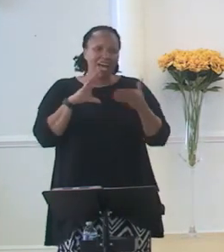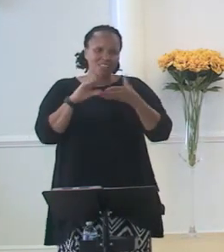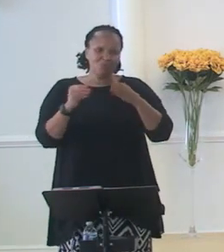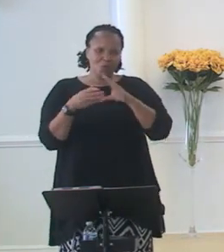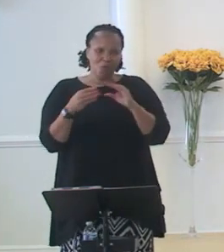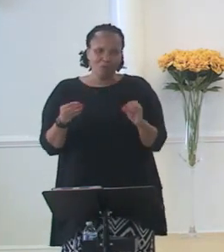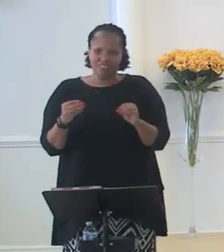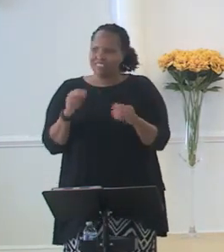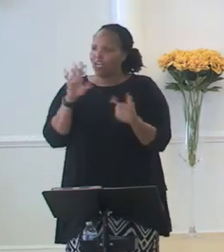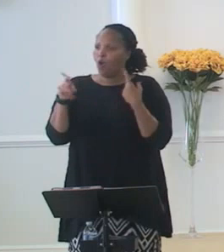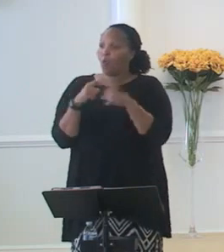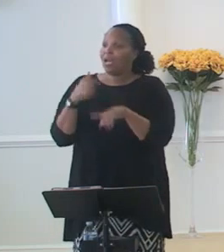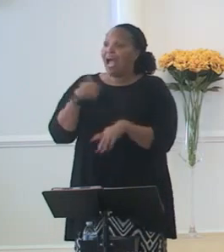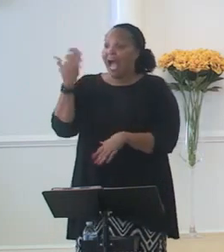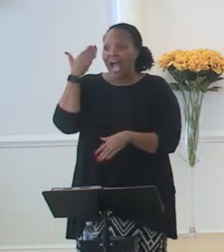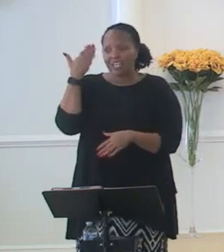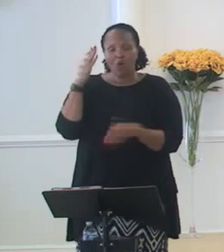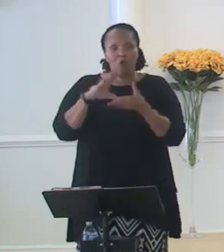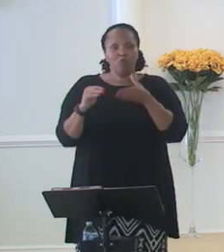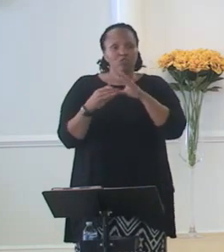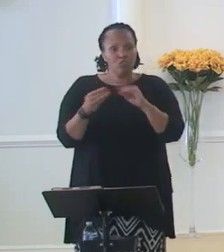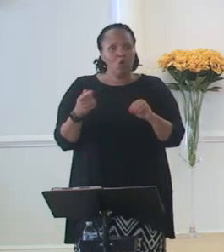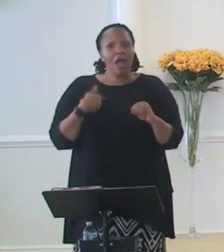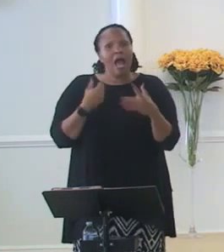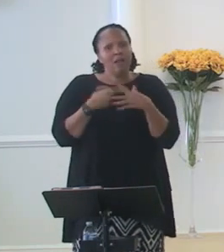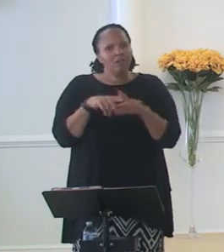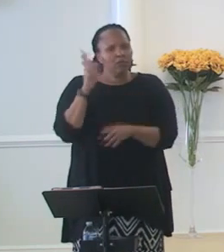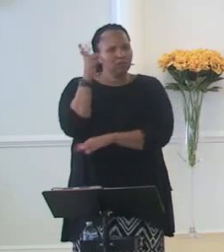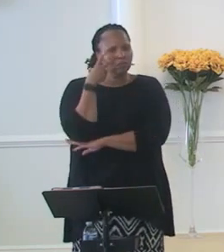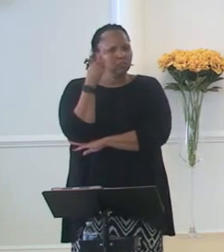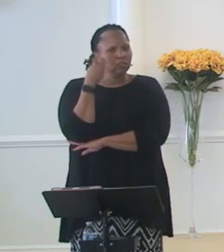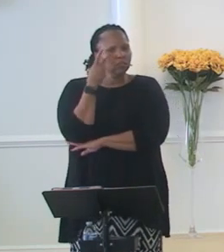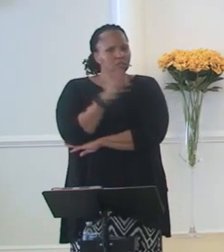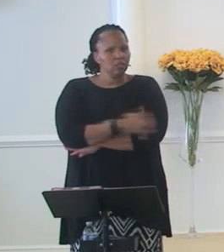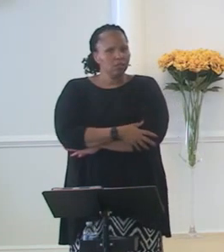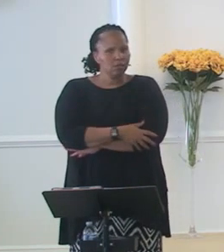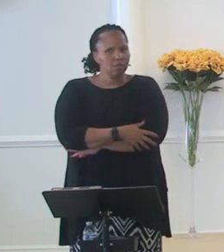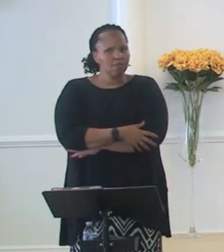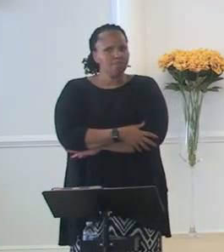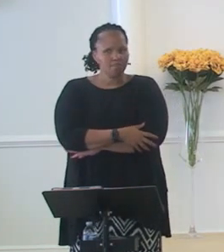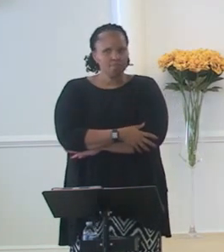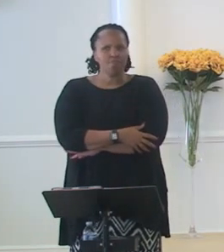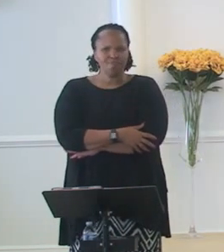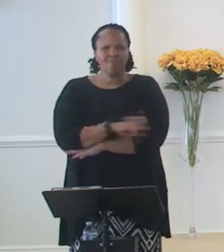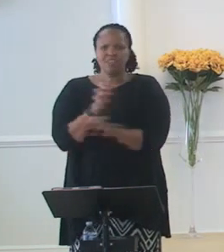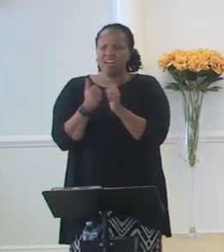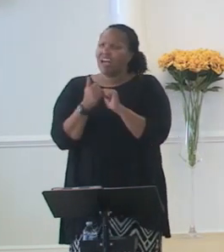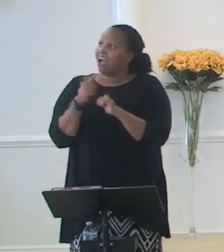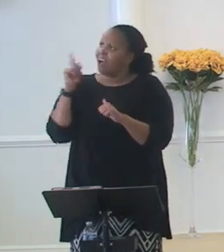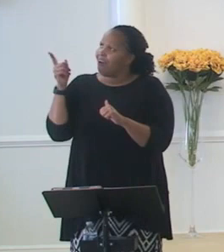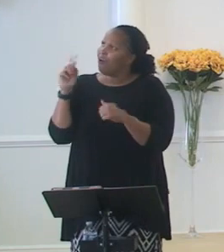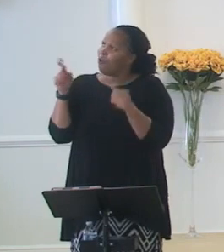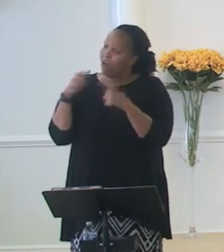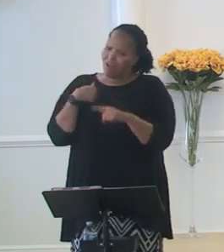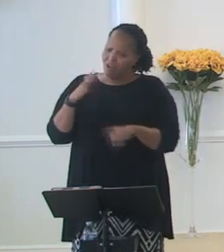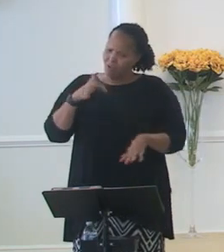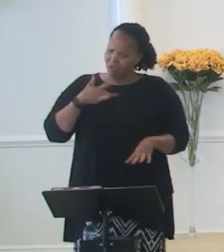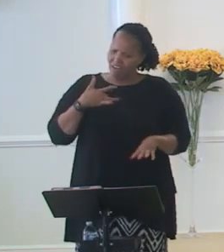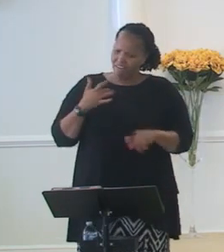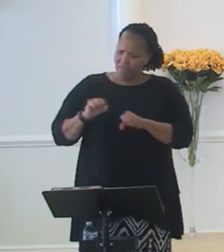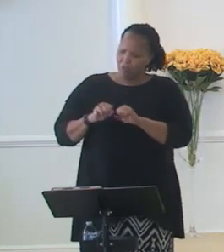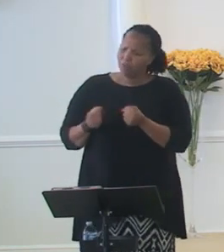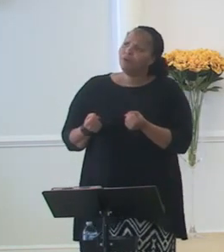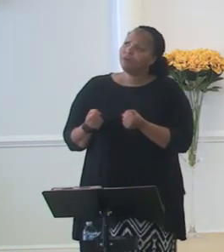And when I know the story, I begin to see how in the hand of God, listen, brokenness becomes a